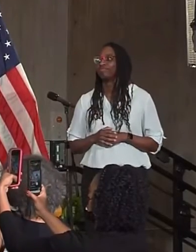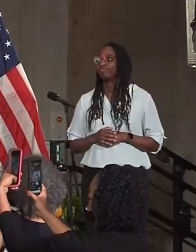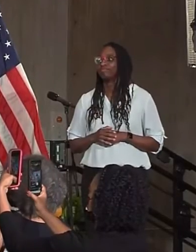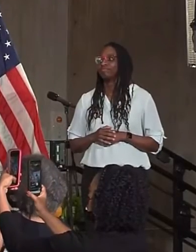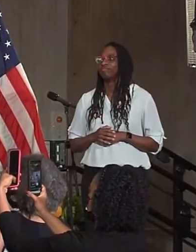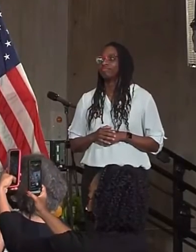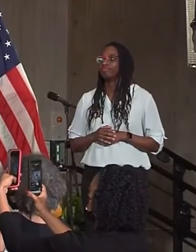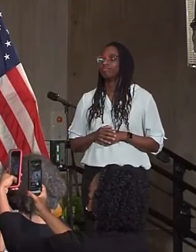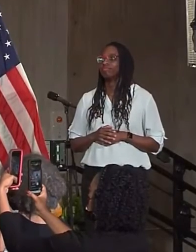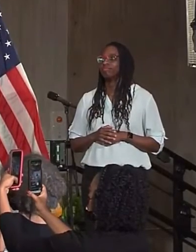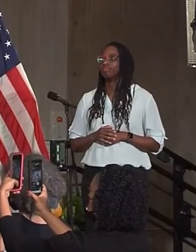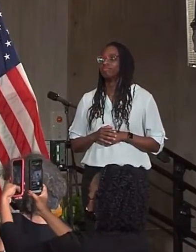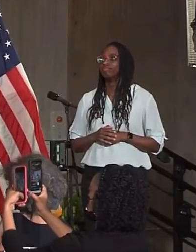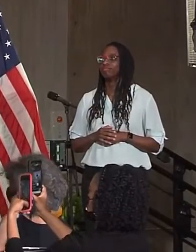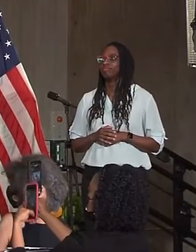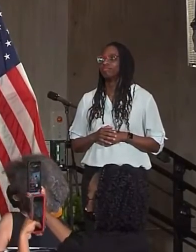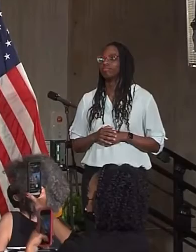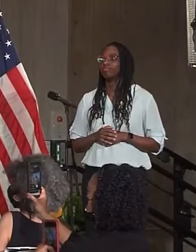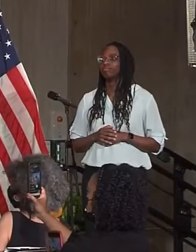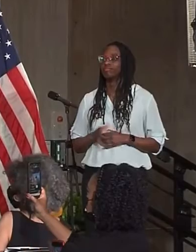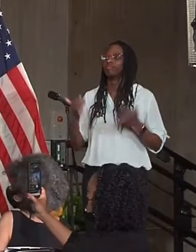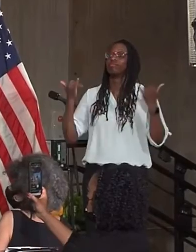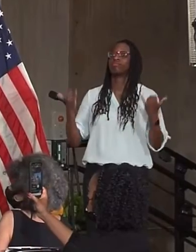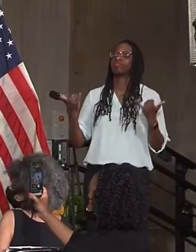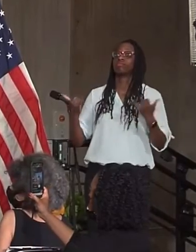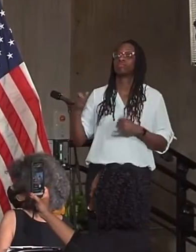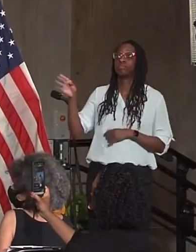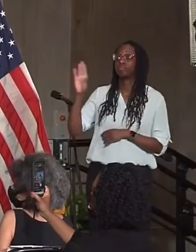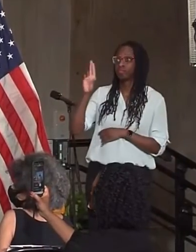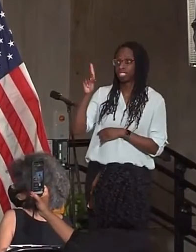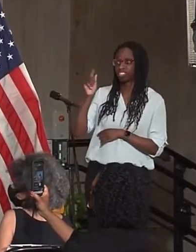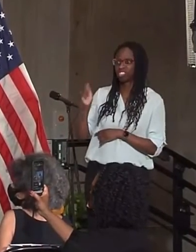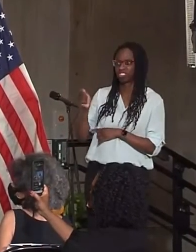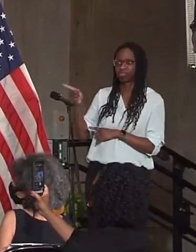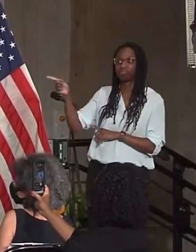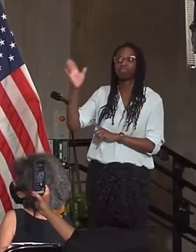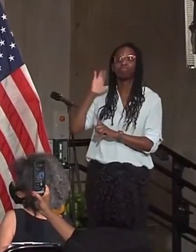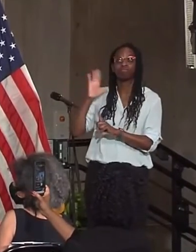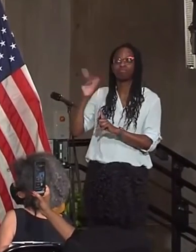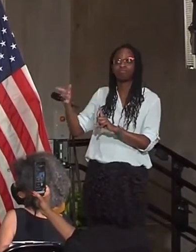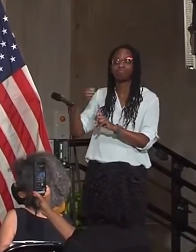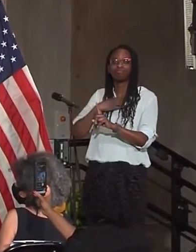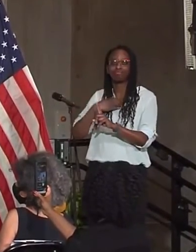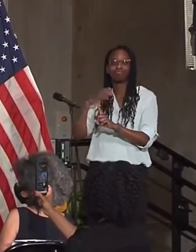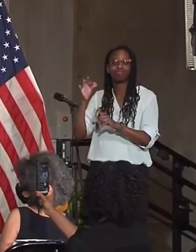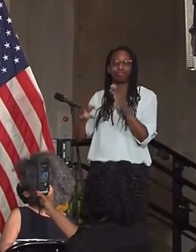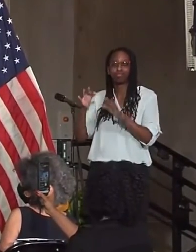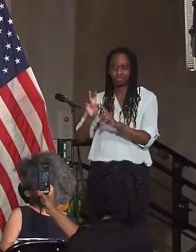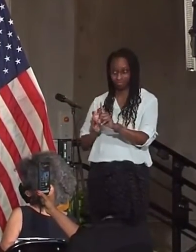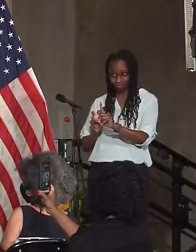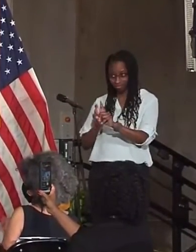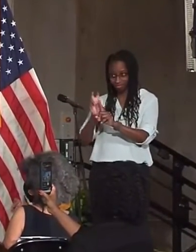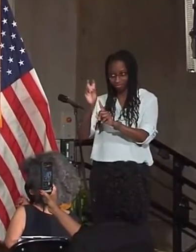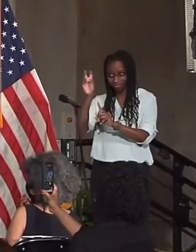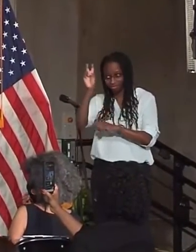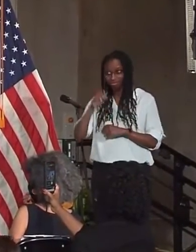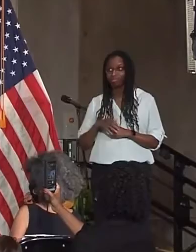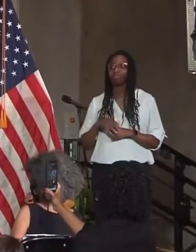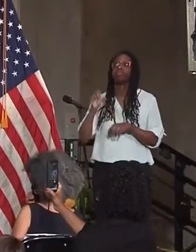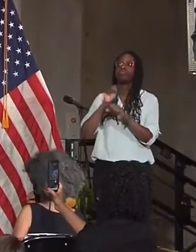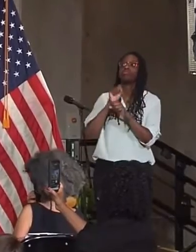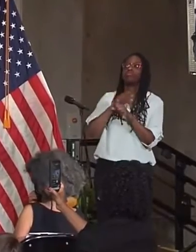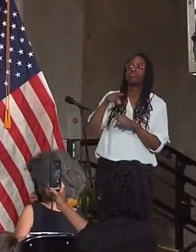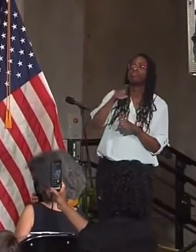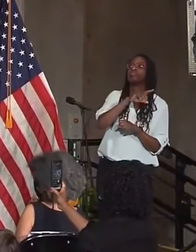She began her legal career as a law clerk on the Massachusetts Appeals Court. In addition to her work at Harvard as both counsel and director of the Community